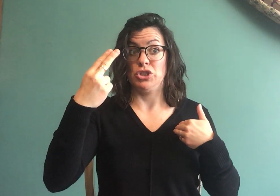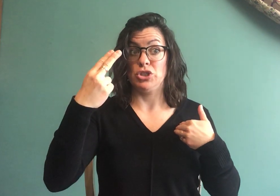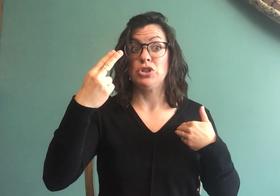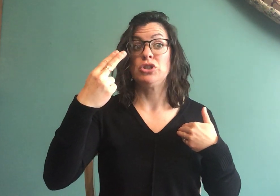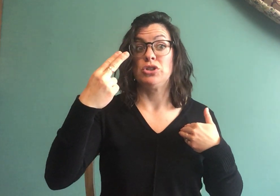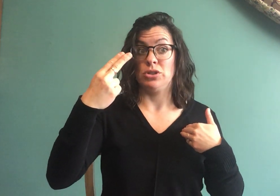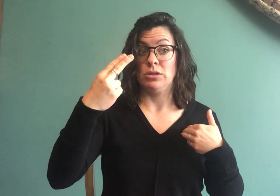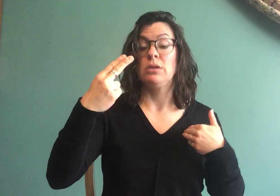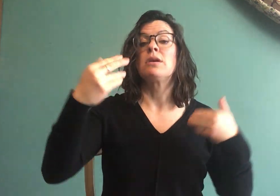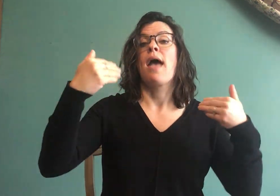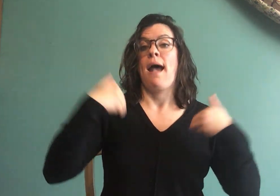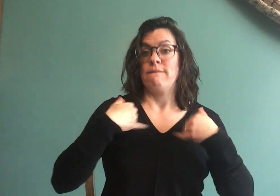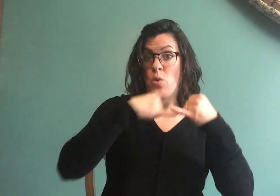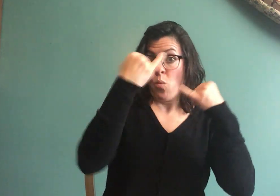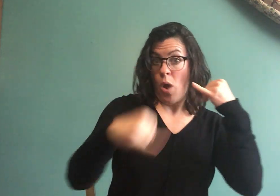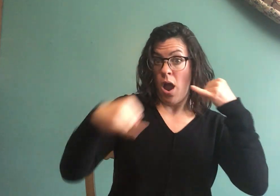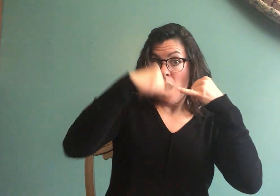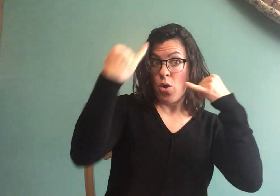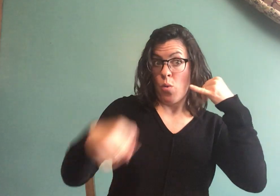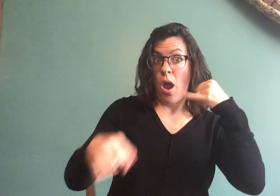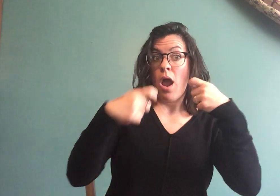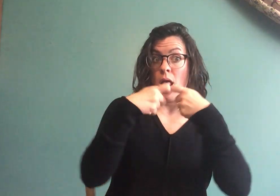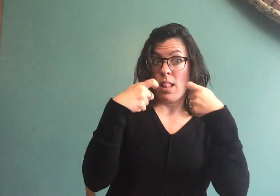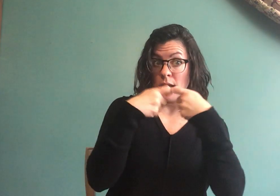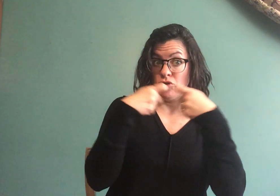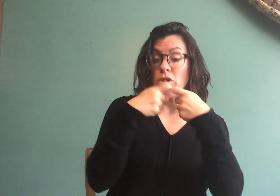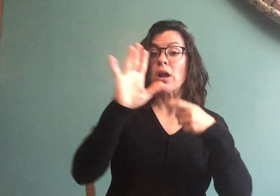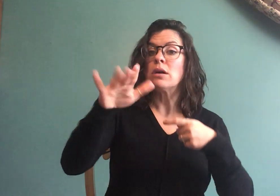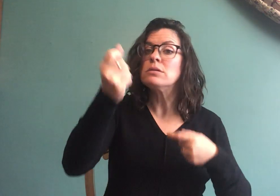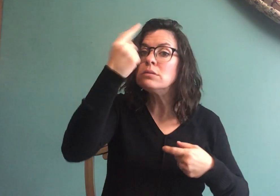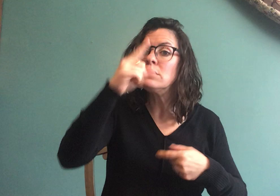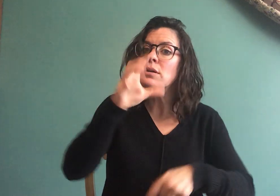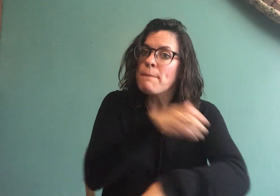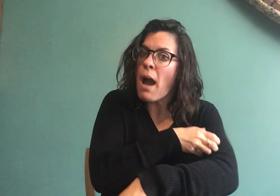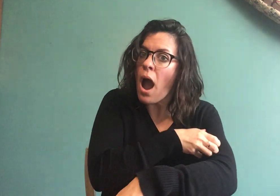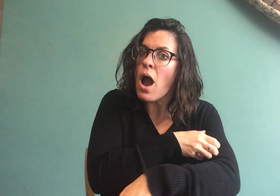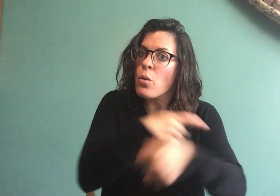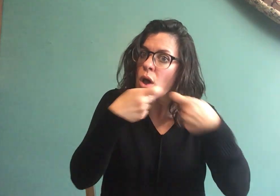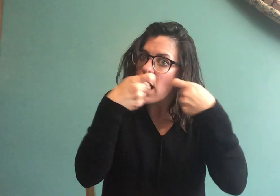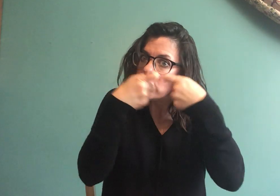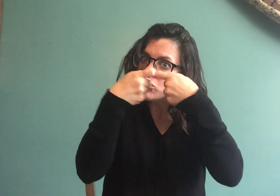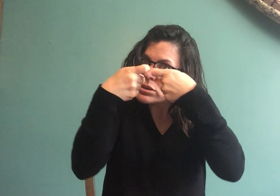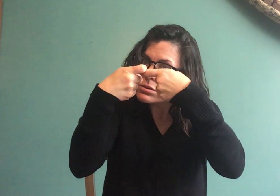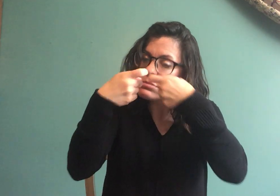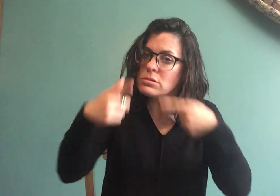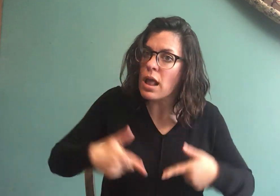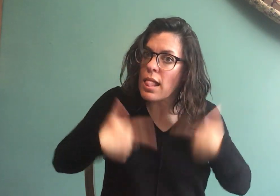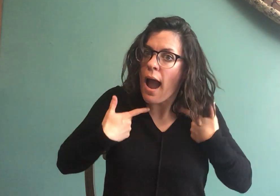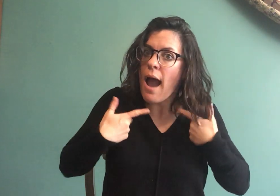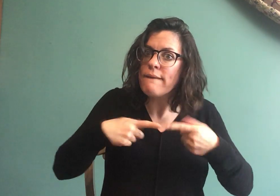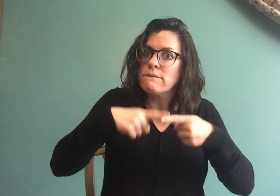energized wires. Now, I want to ask the question again. What could he have